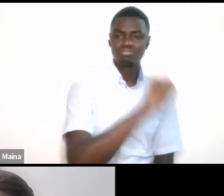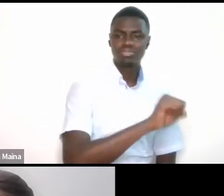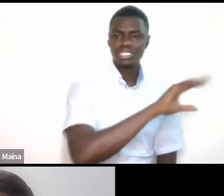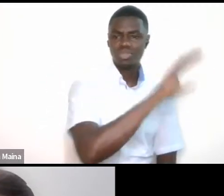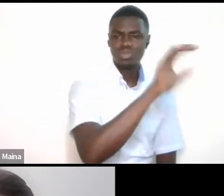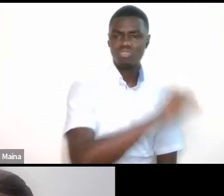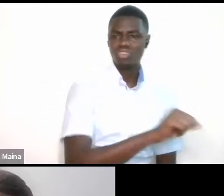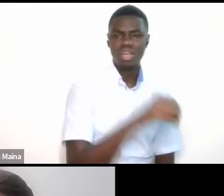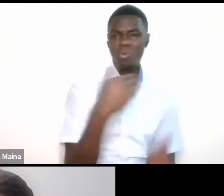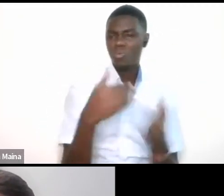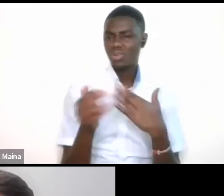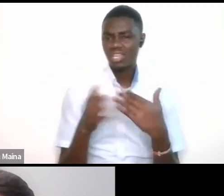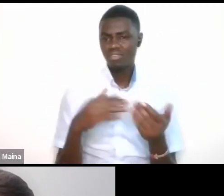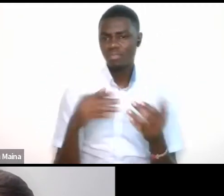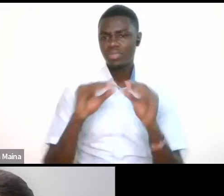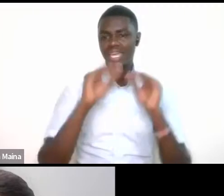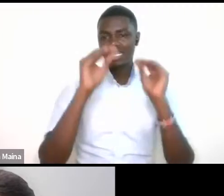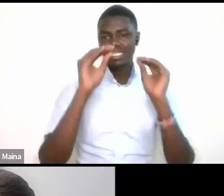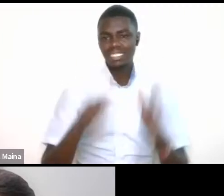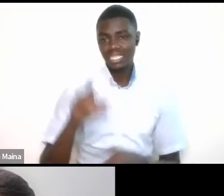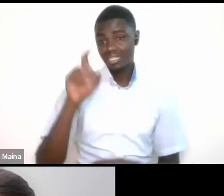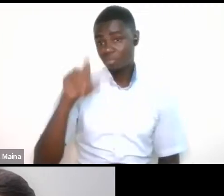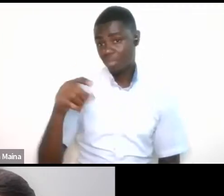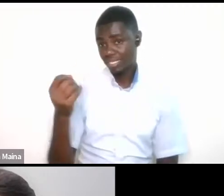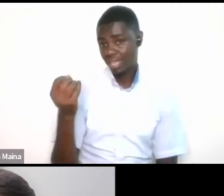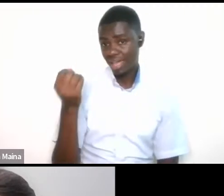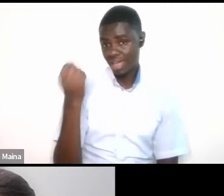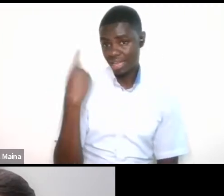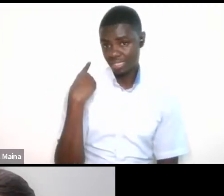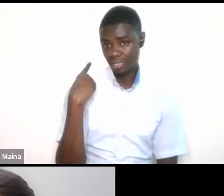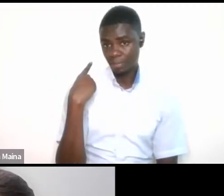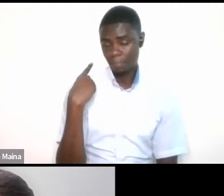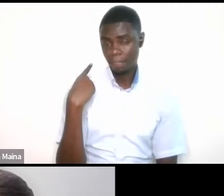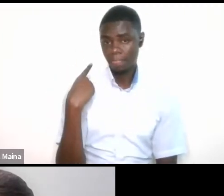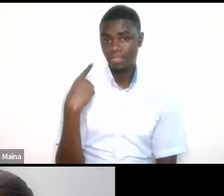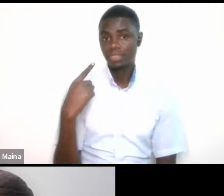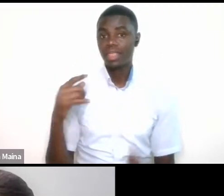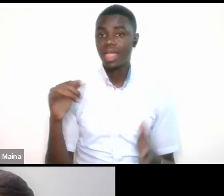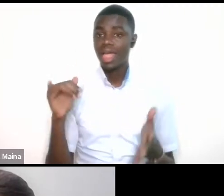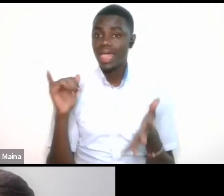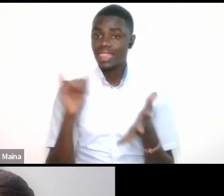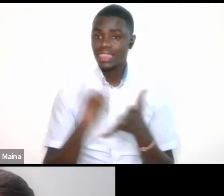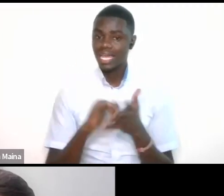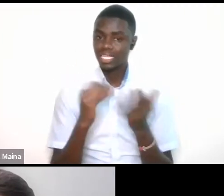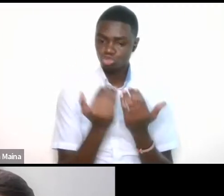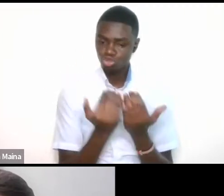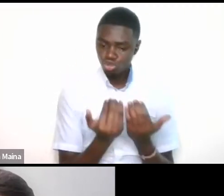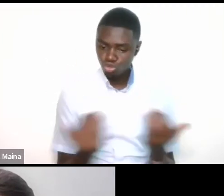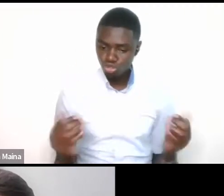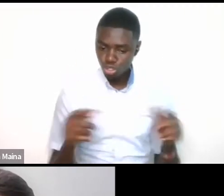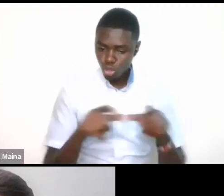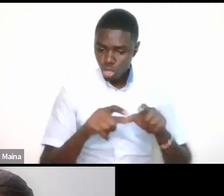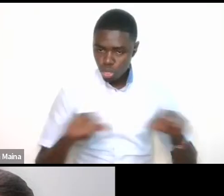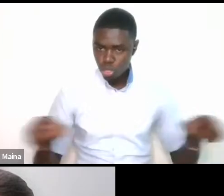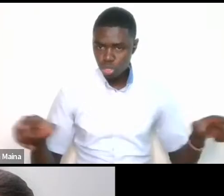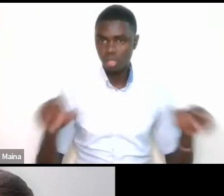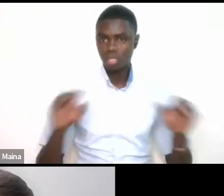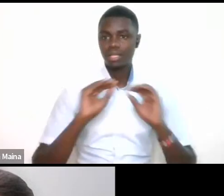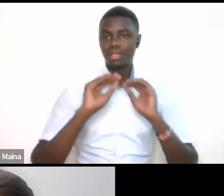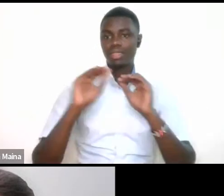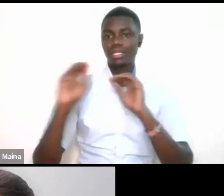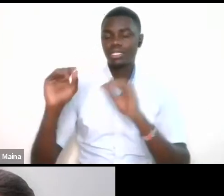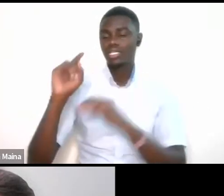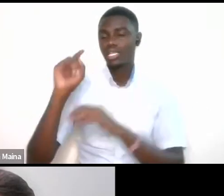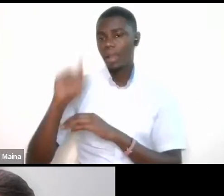because teachers need to understand that the children they teach, and they have to